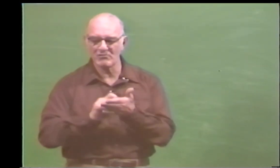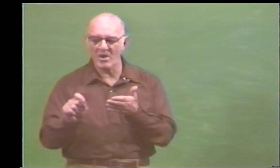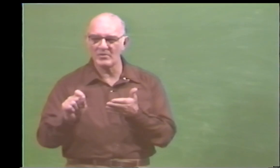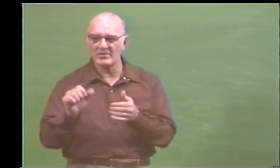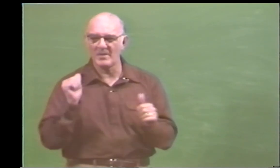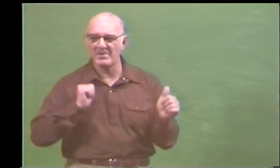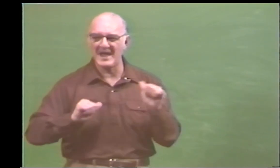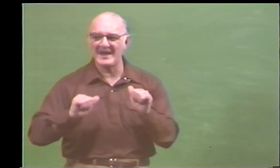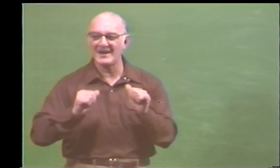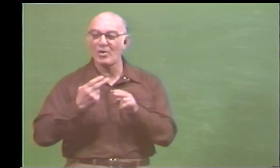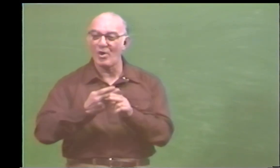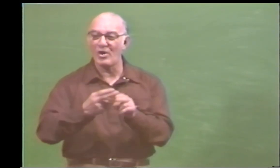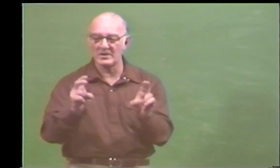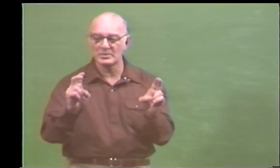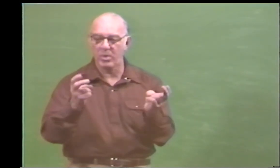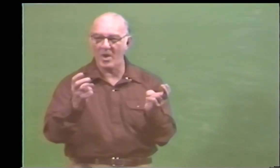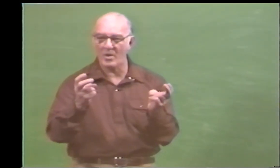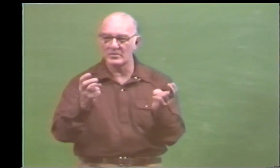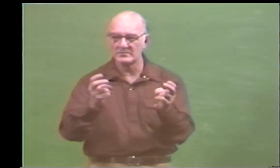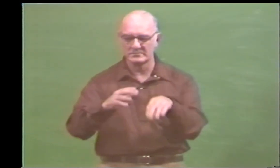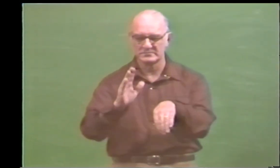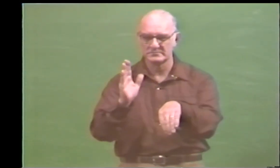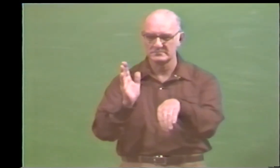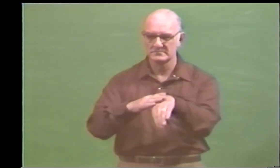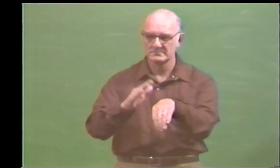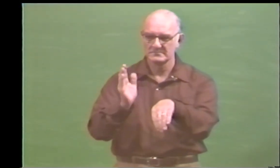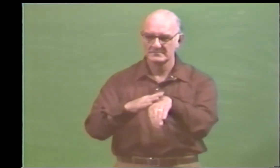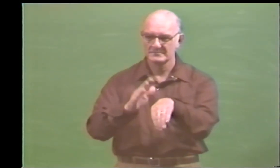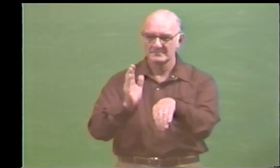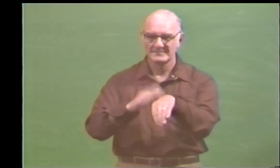wrote a play called, quote,